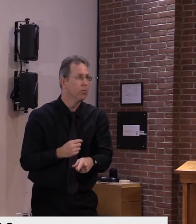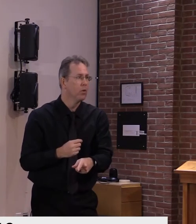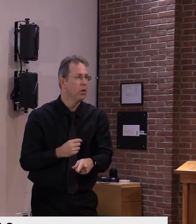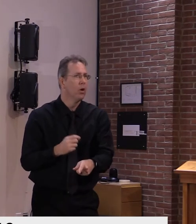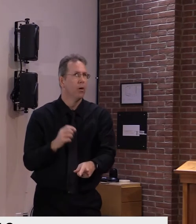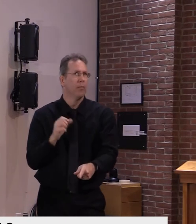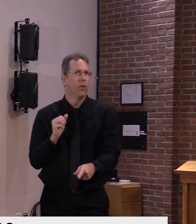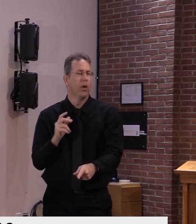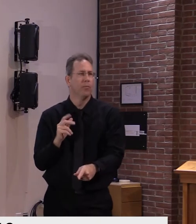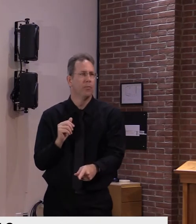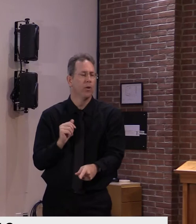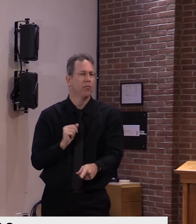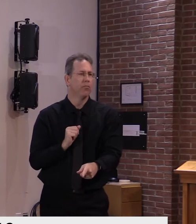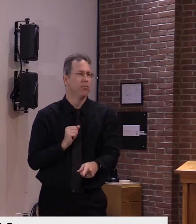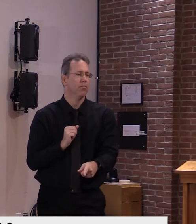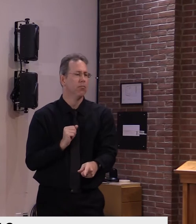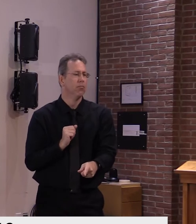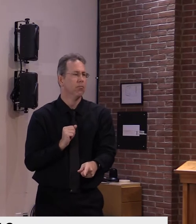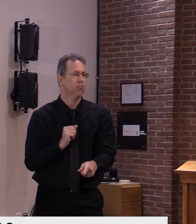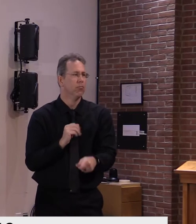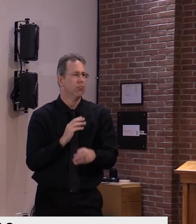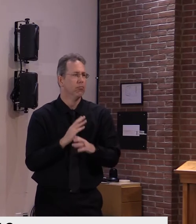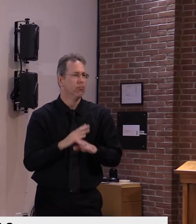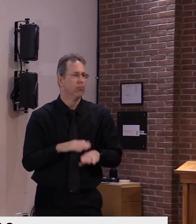Commissioner, what do you? Governor, I can. No, it's okay, Secretary.